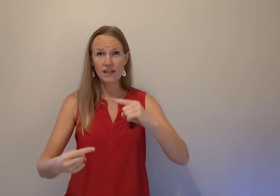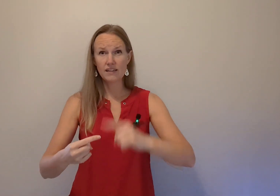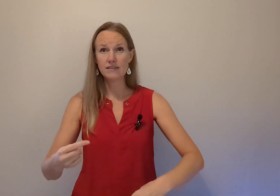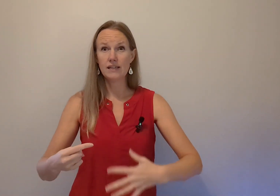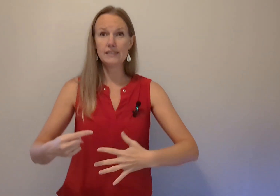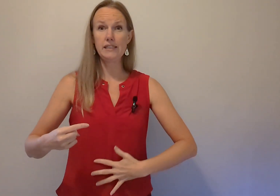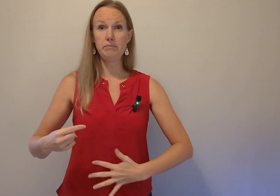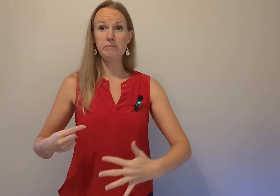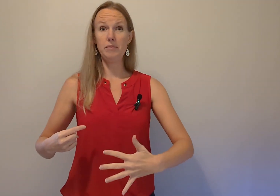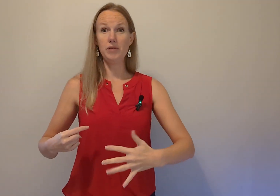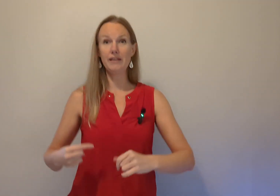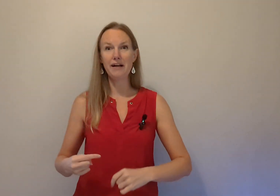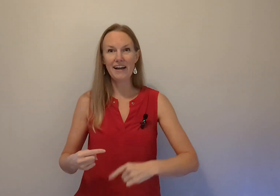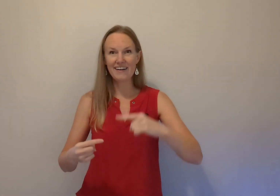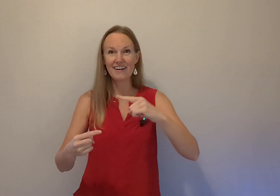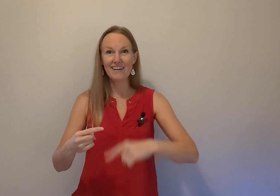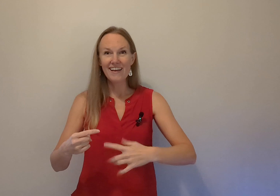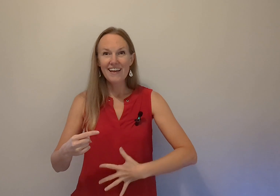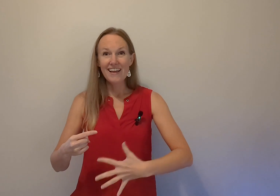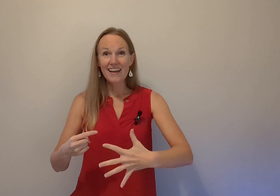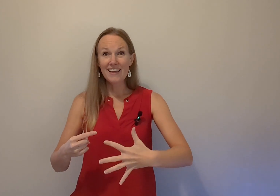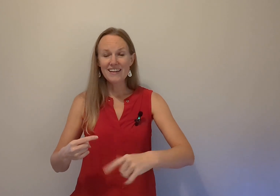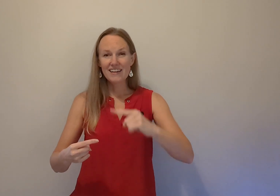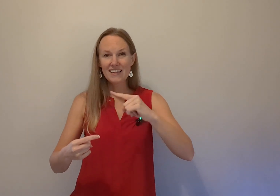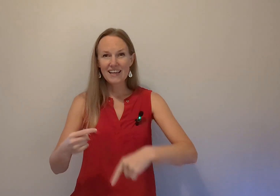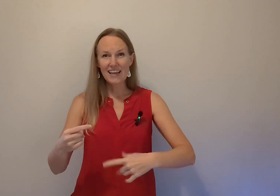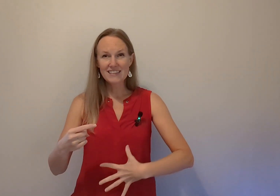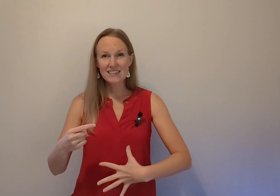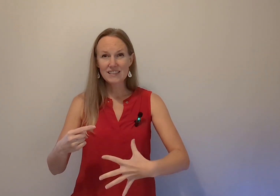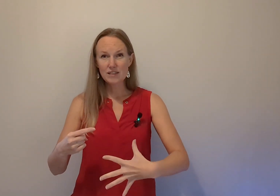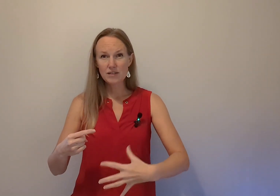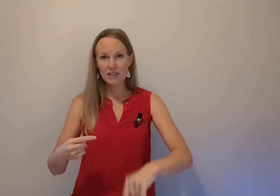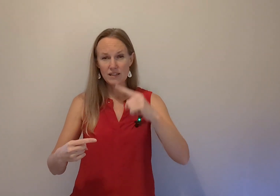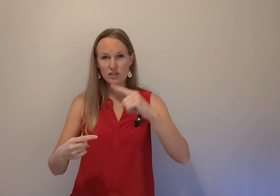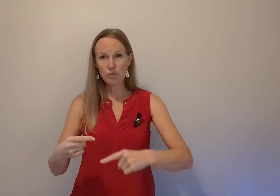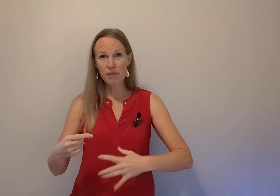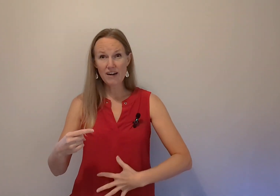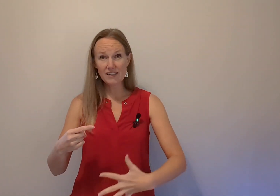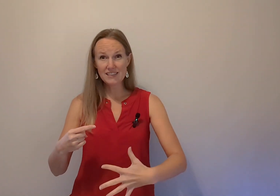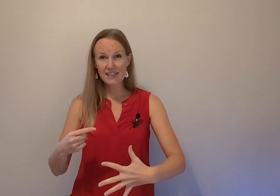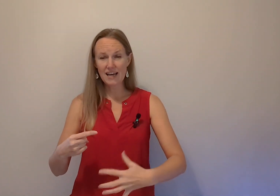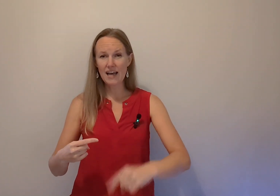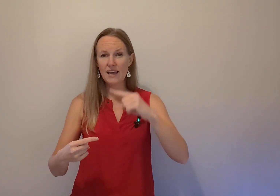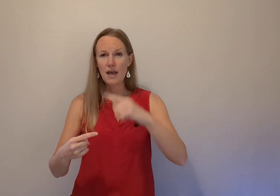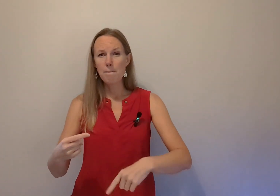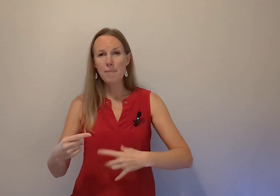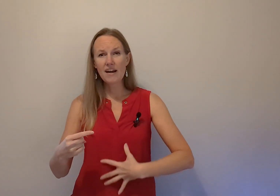Okay? Maybe be a little higher here. Okay? Can't. So barren is like that.